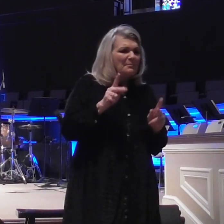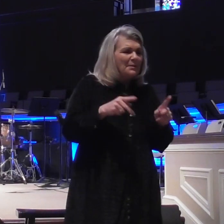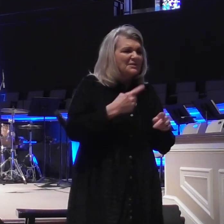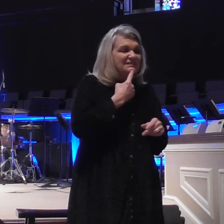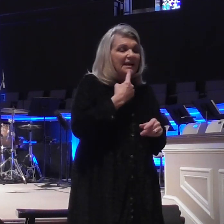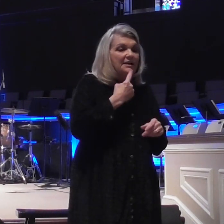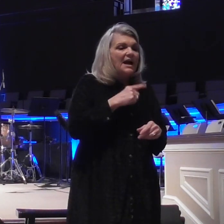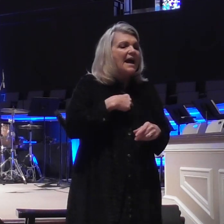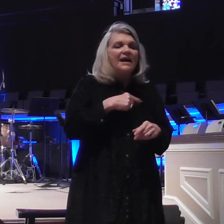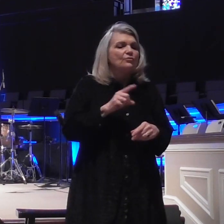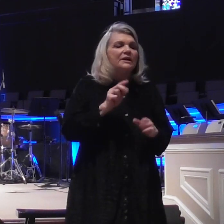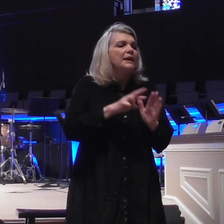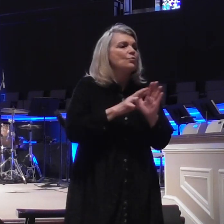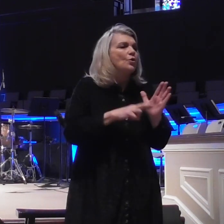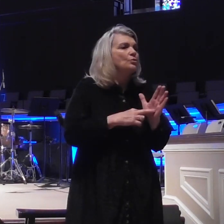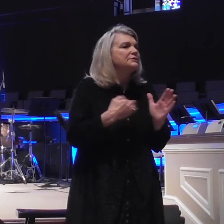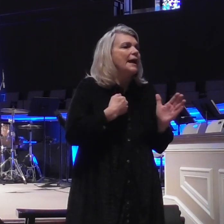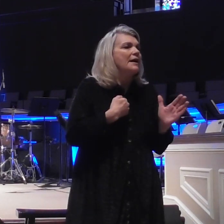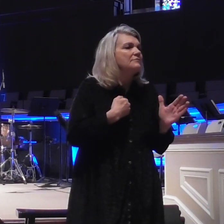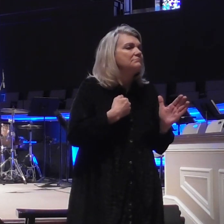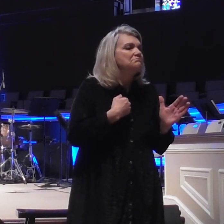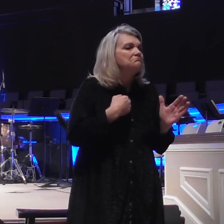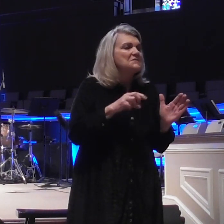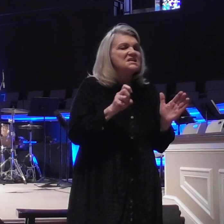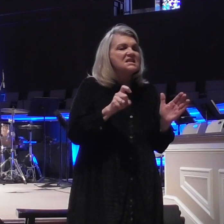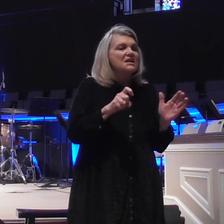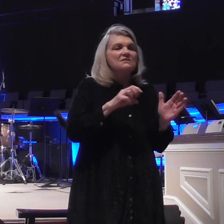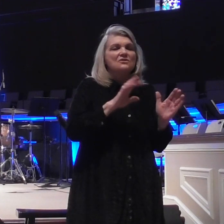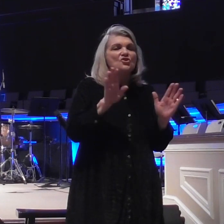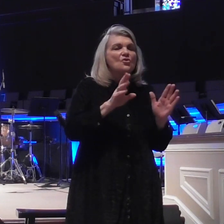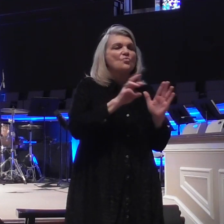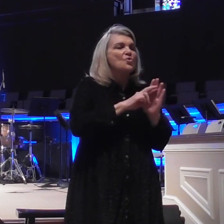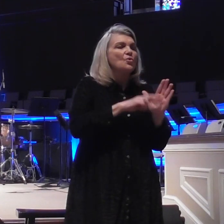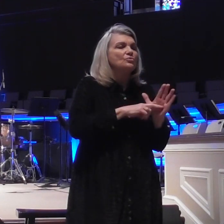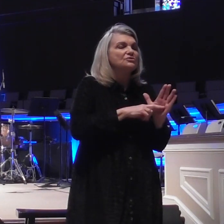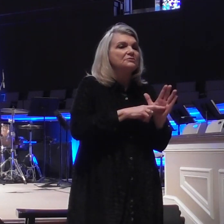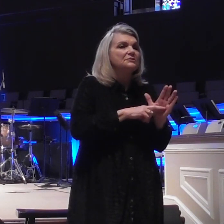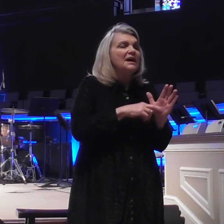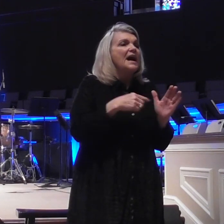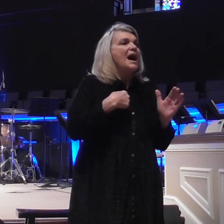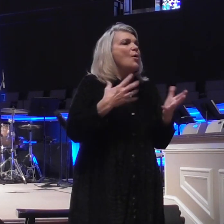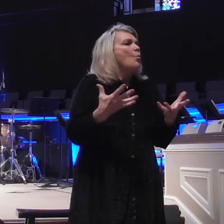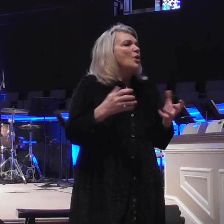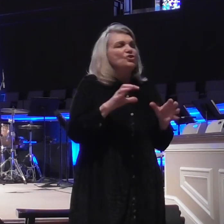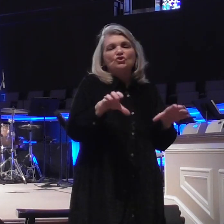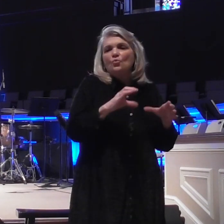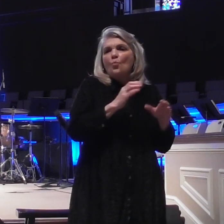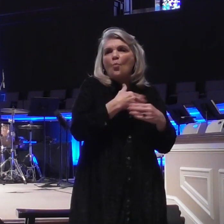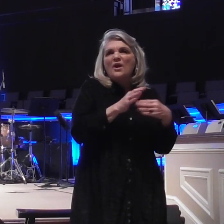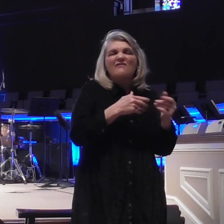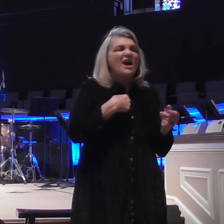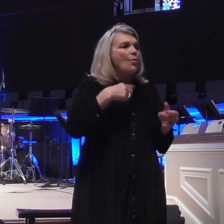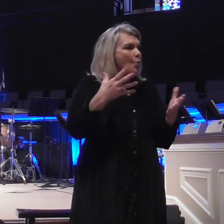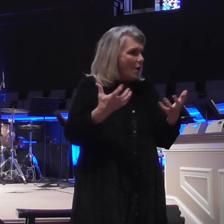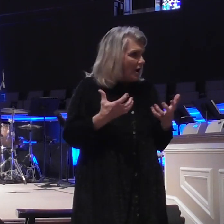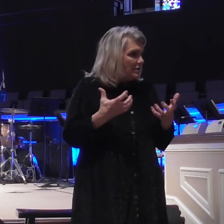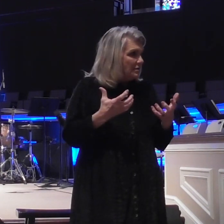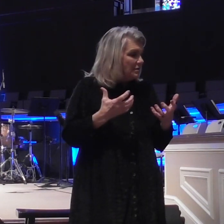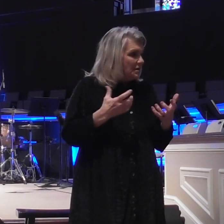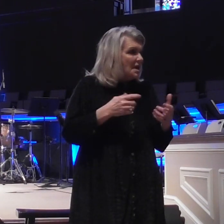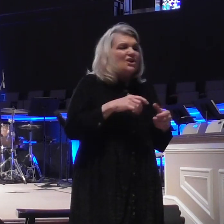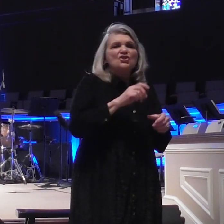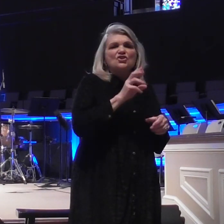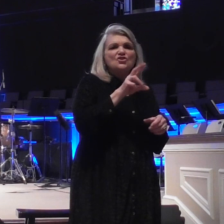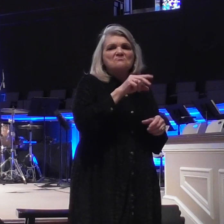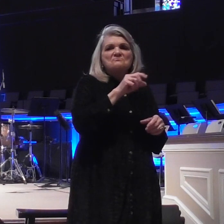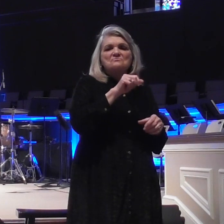going to do whatever I want, and everyone else just has to deal with it. I meet those kinds of people from time to time.